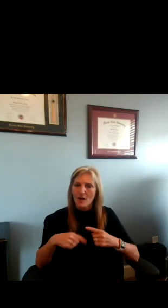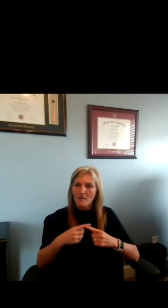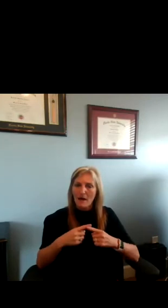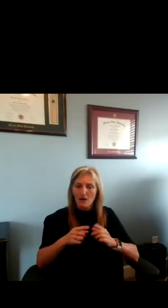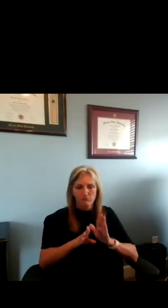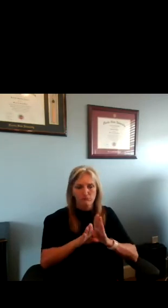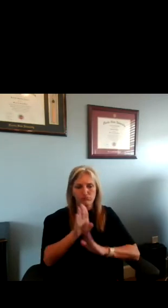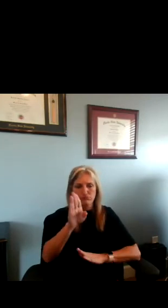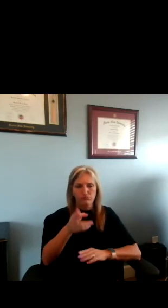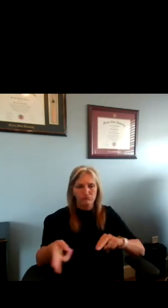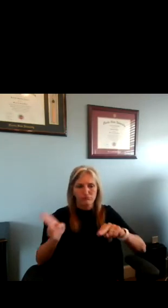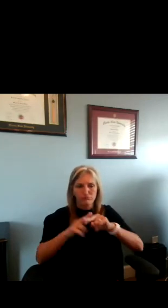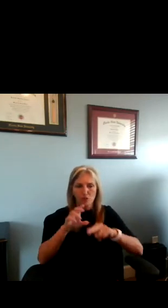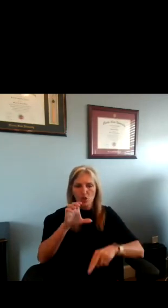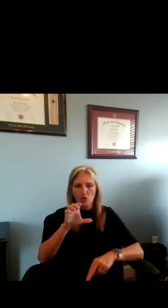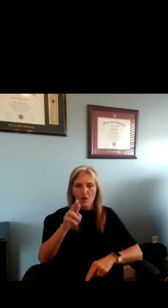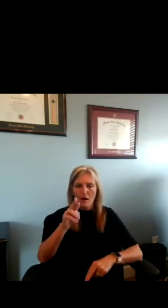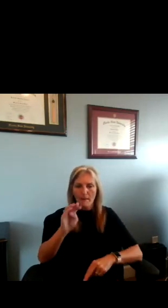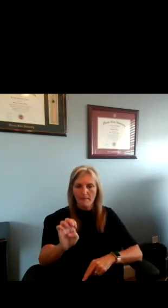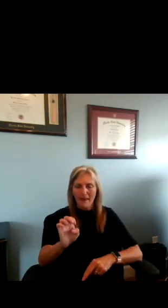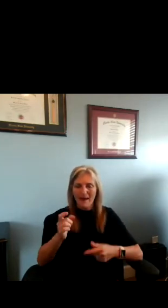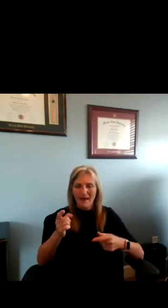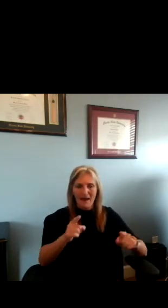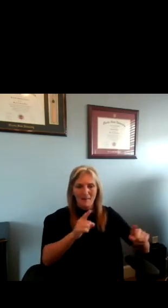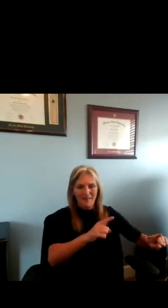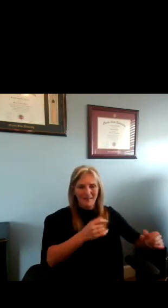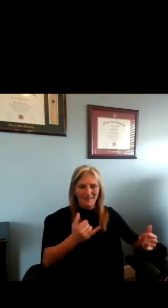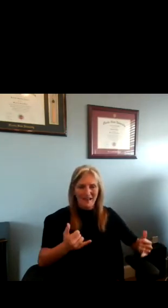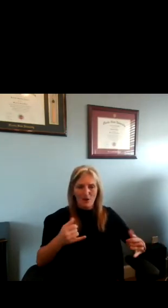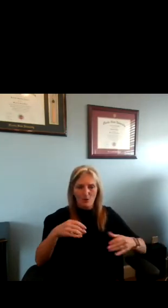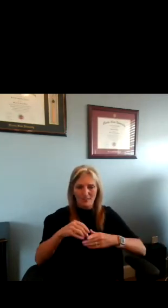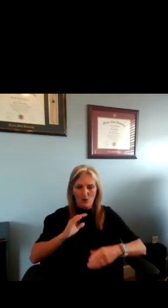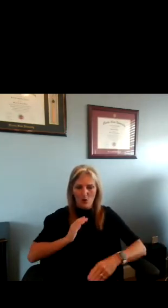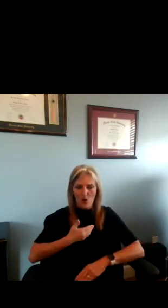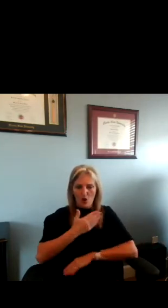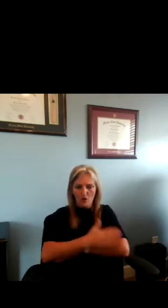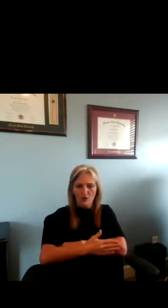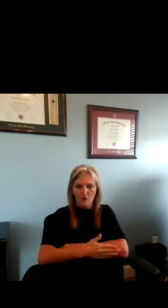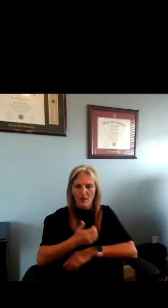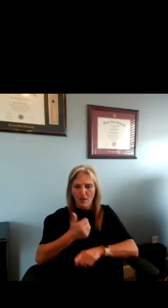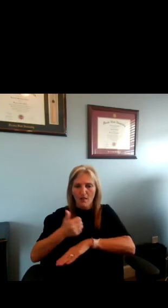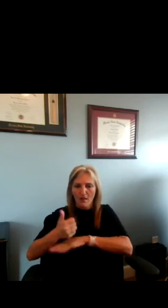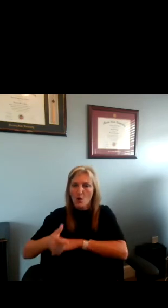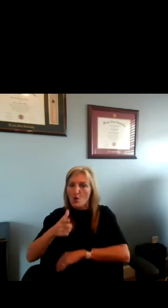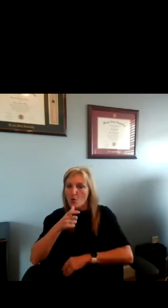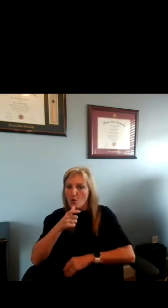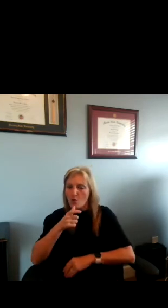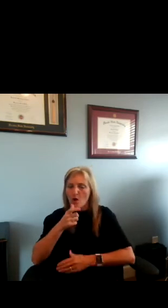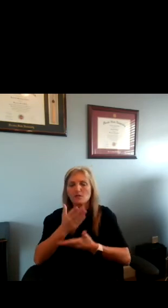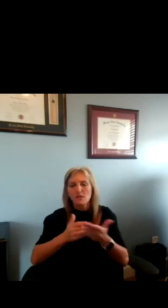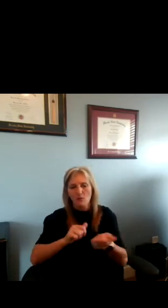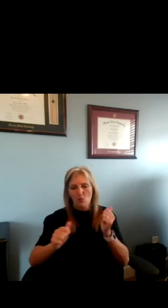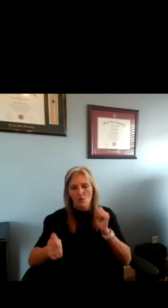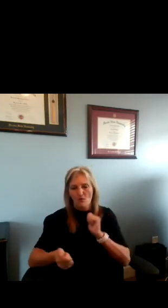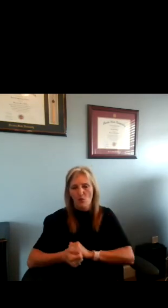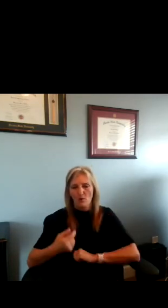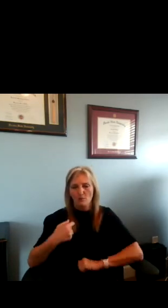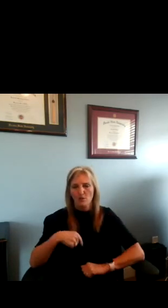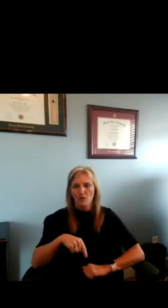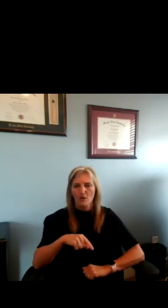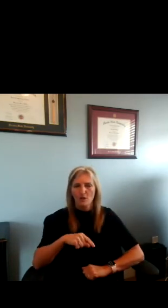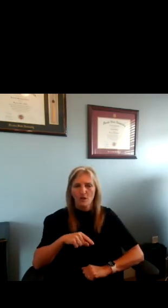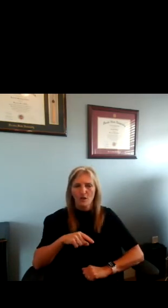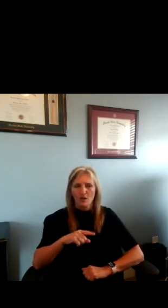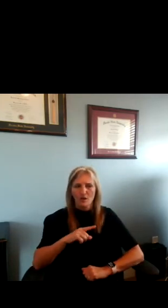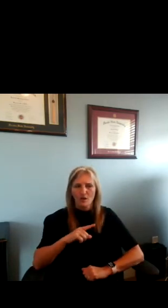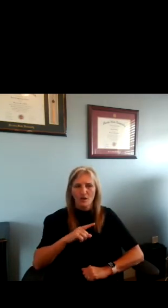now around our country. It's being blamed on some of the reforms that have relieved a lot of